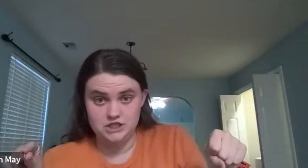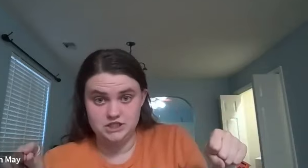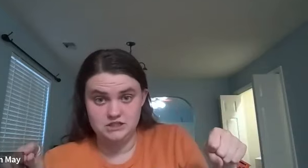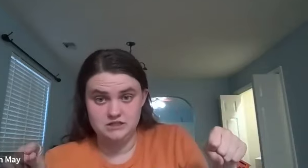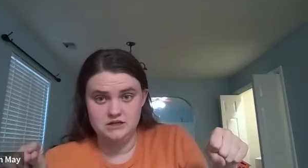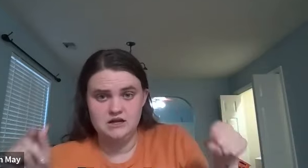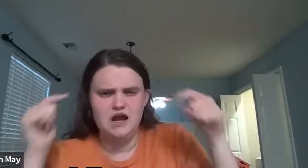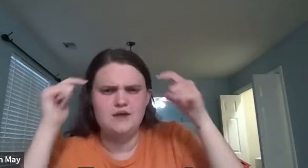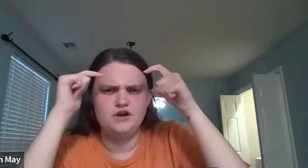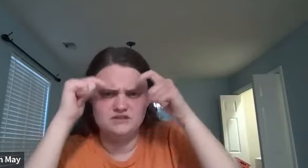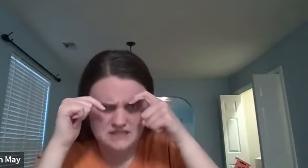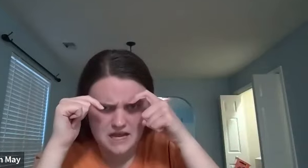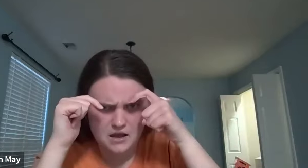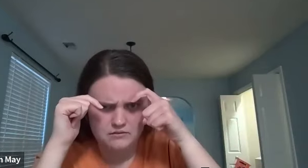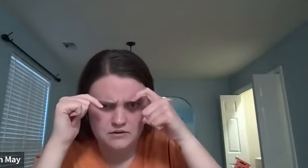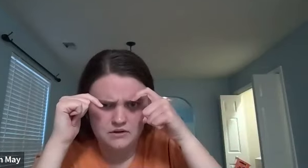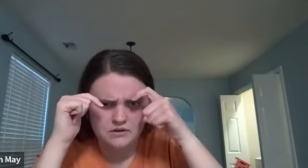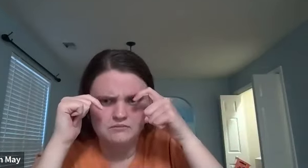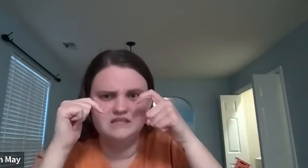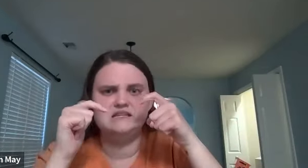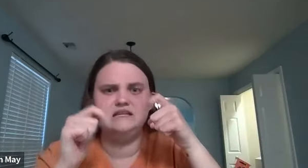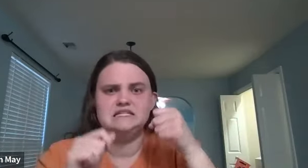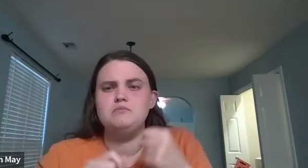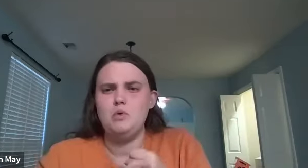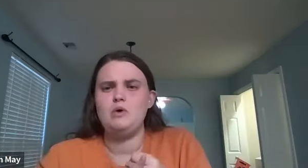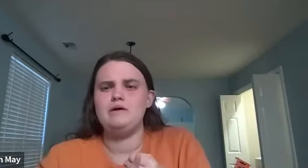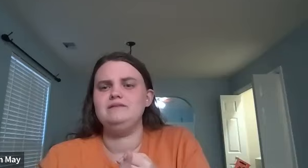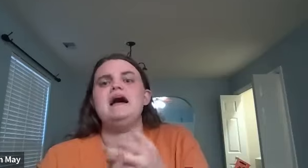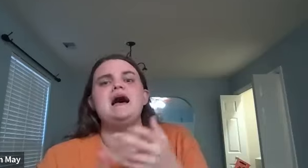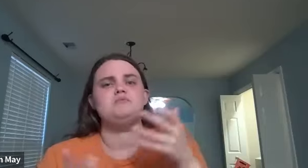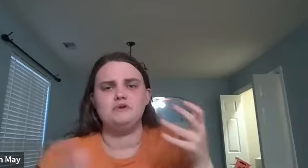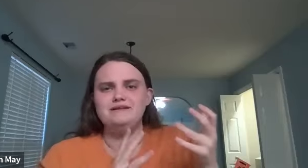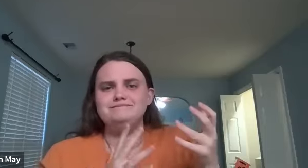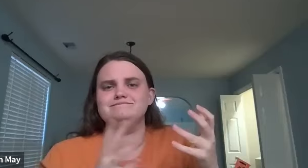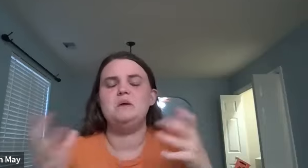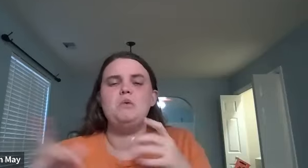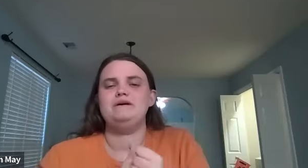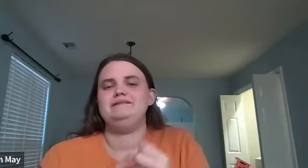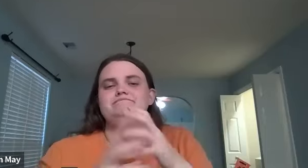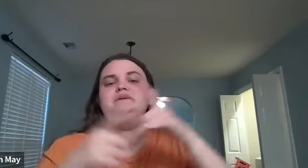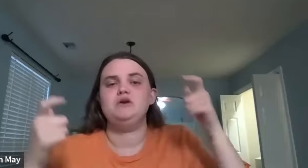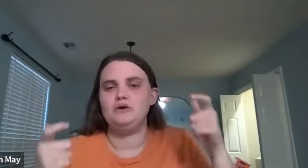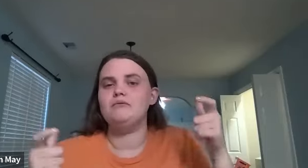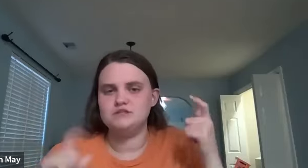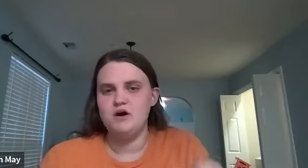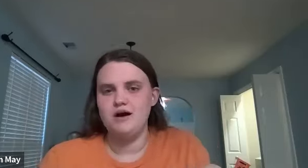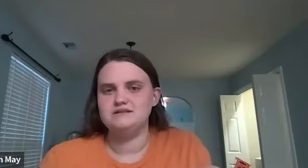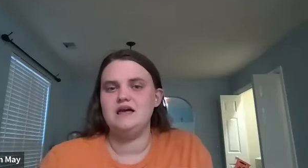question. Eyebrows down means it needs a more elaborate, a more bigger response, like